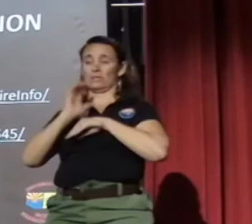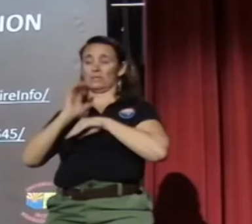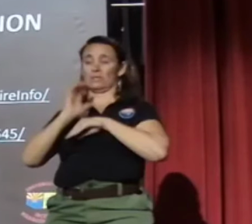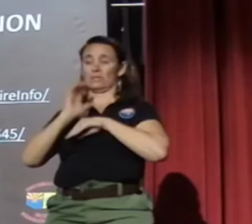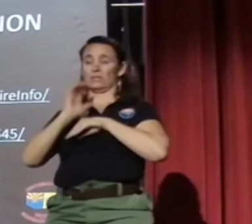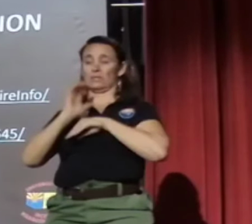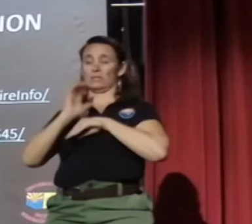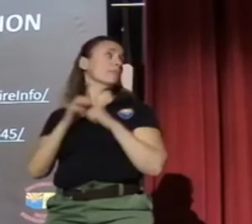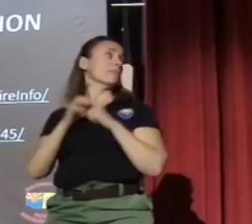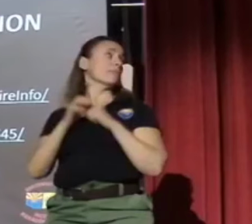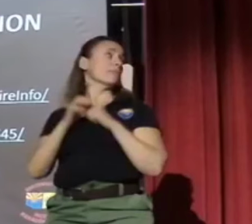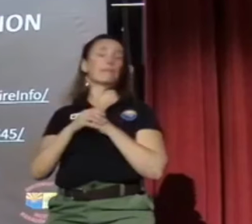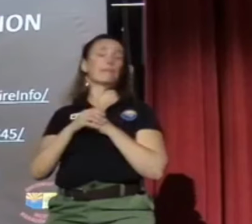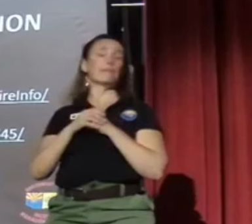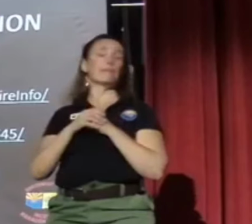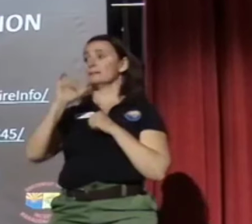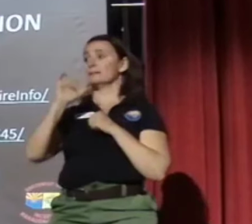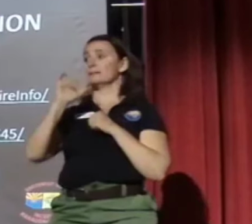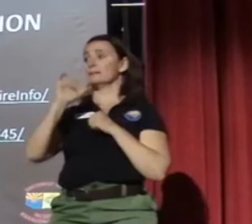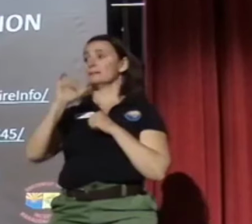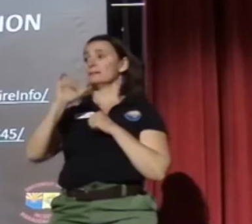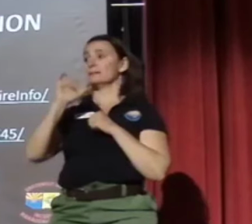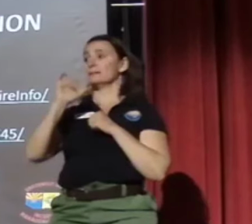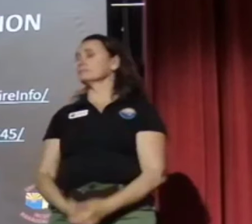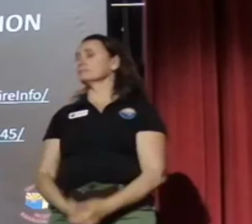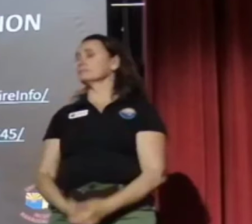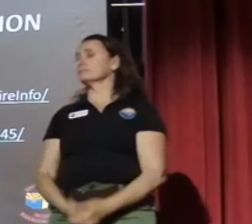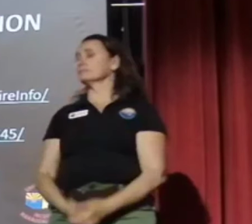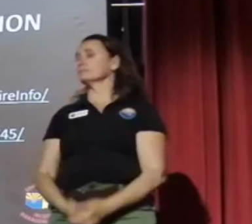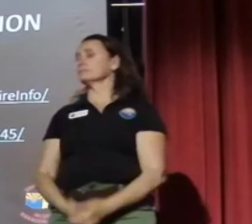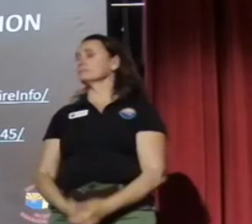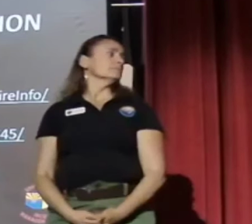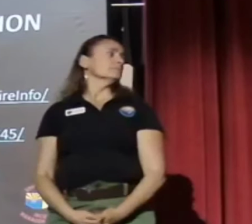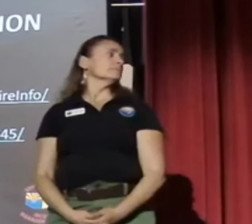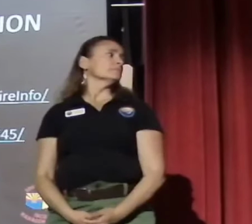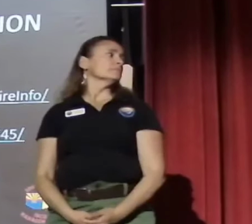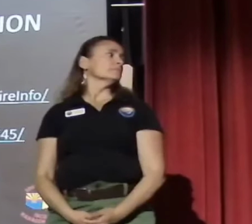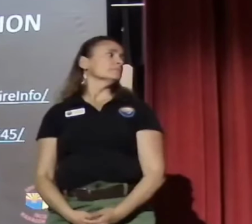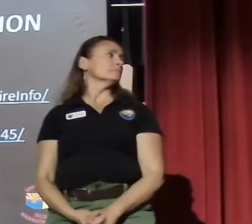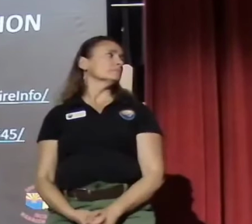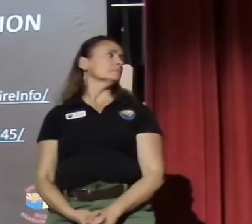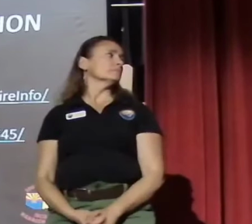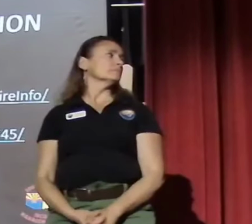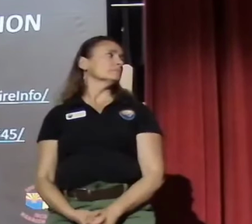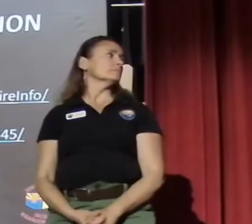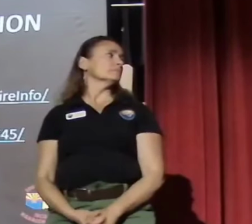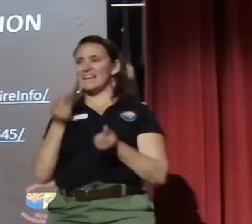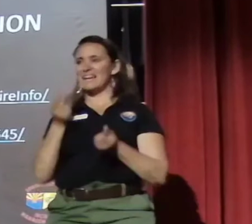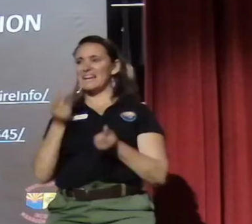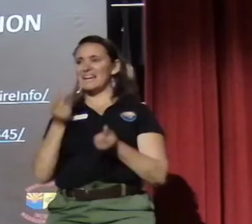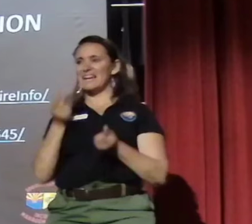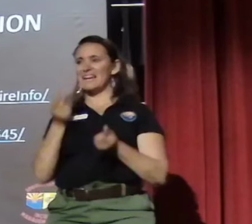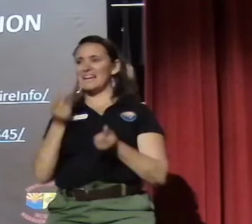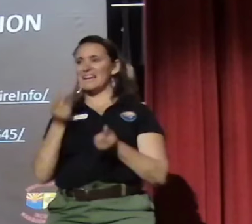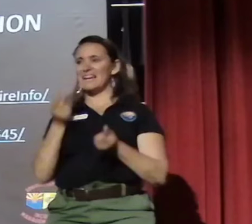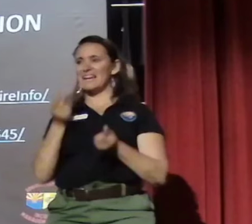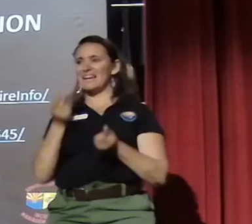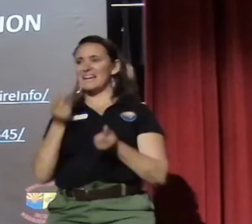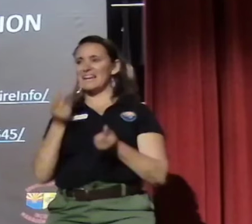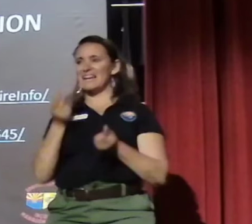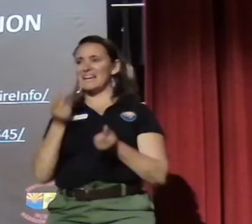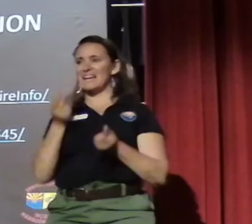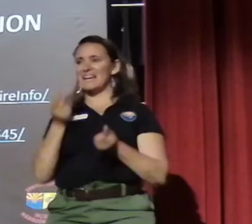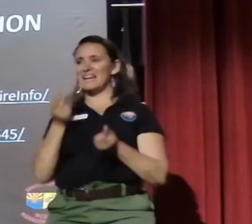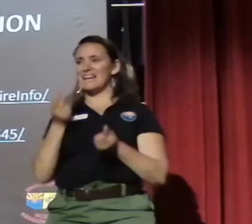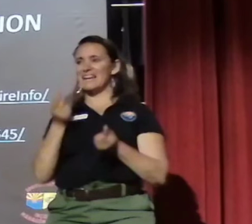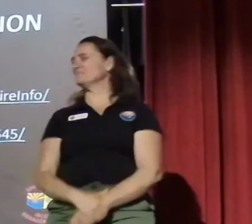to have our incident commander come back up that while I pull up the site that tells me how many active fires there are in Arizona right now, so I can give it